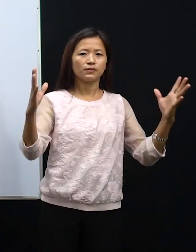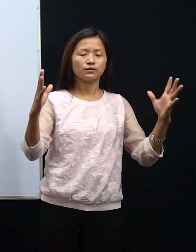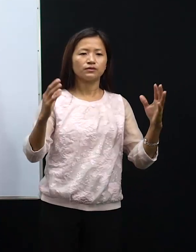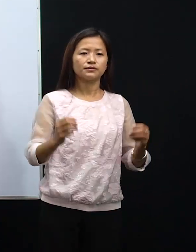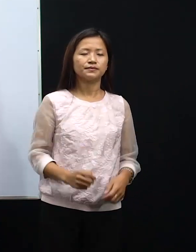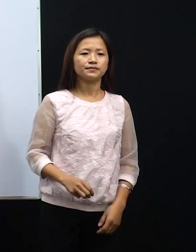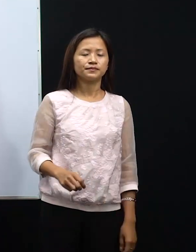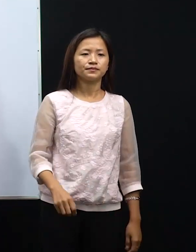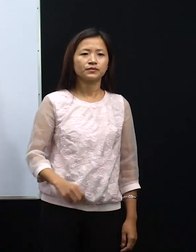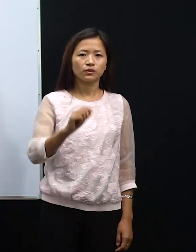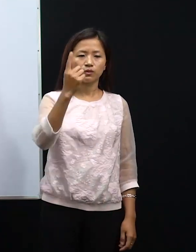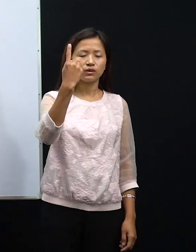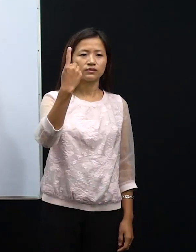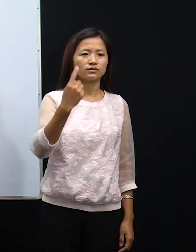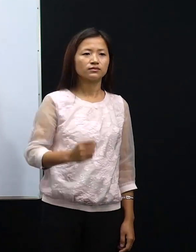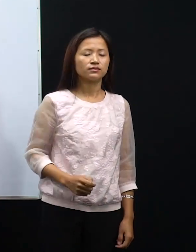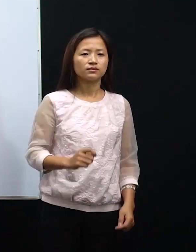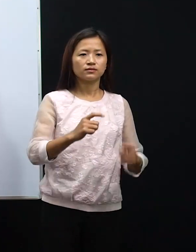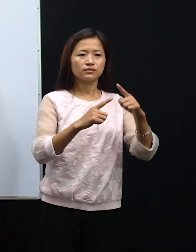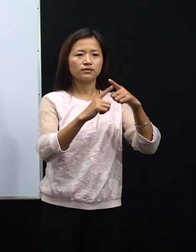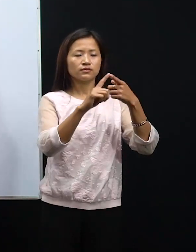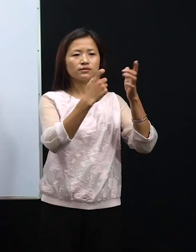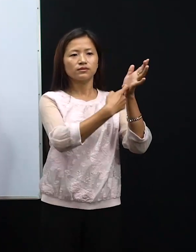than one term.